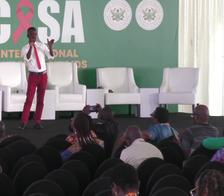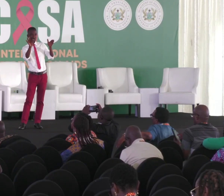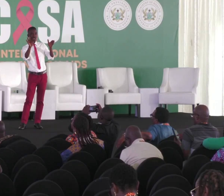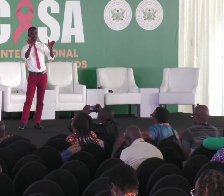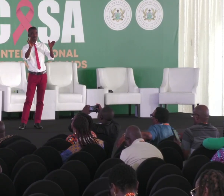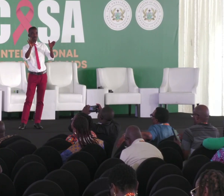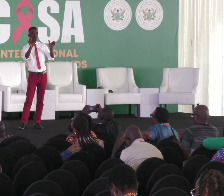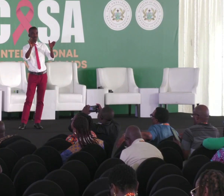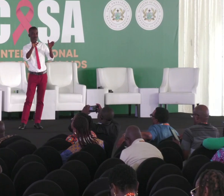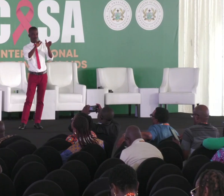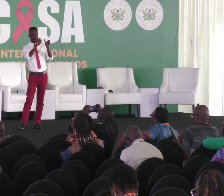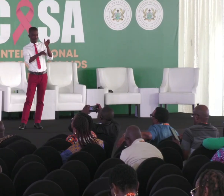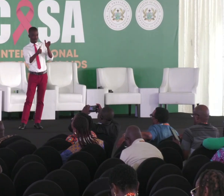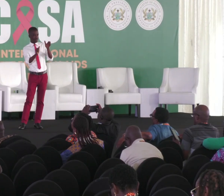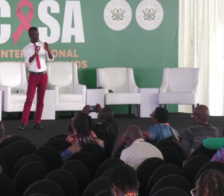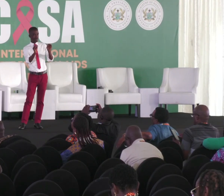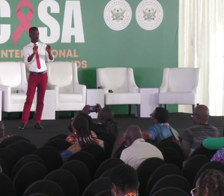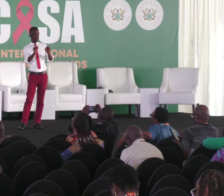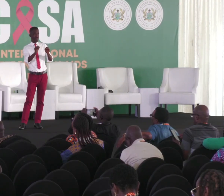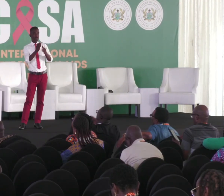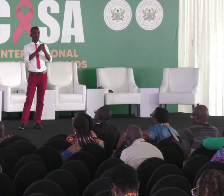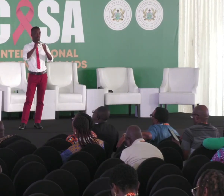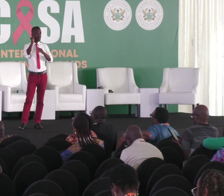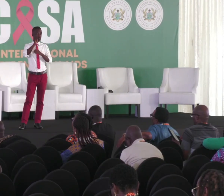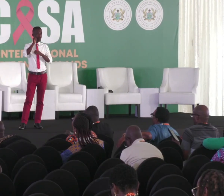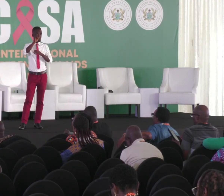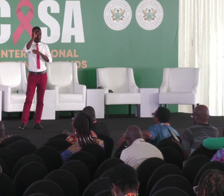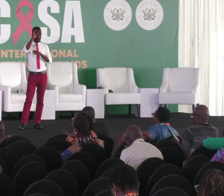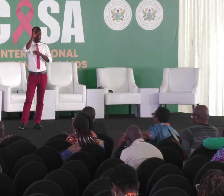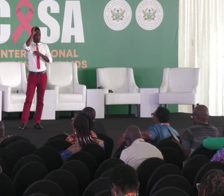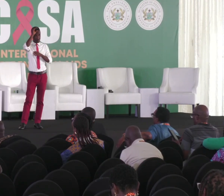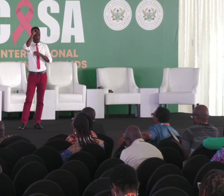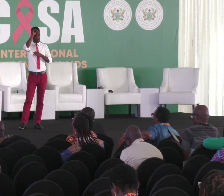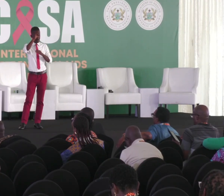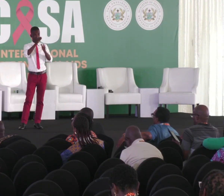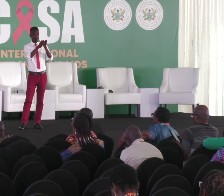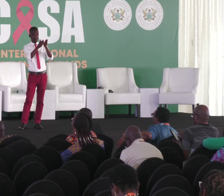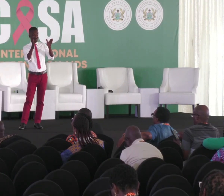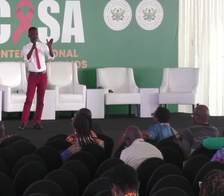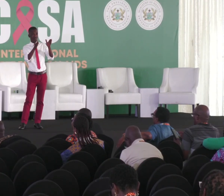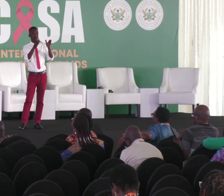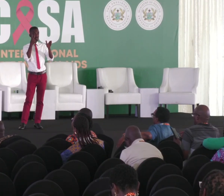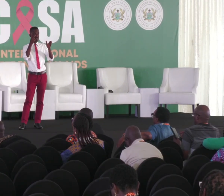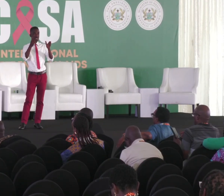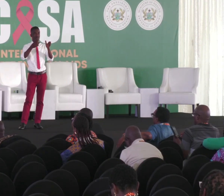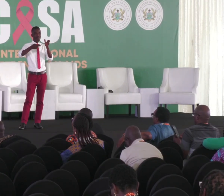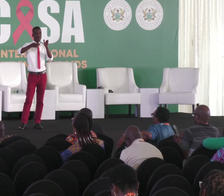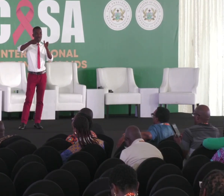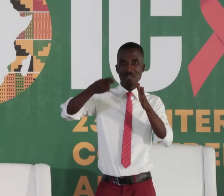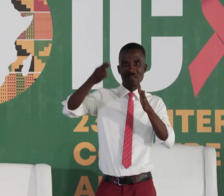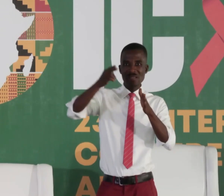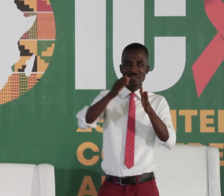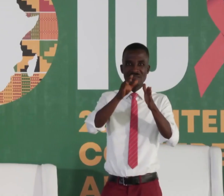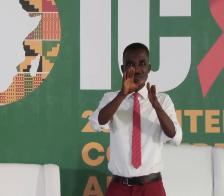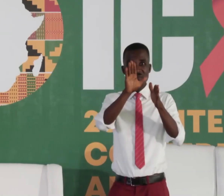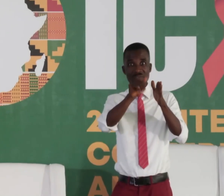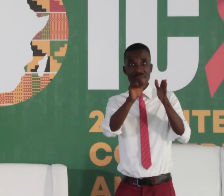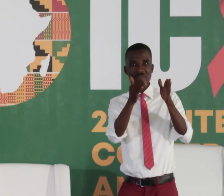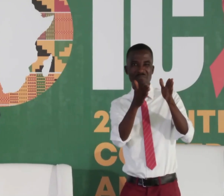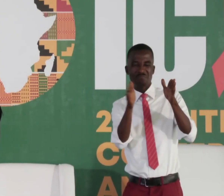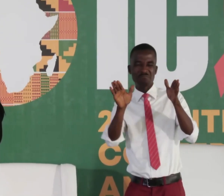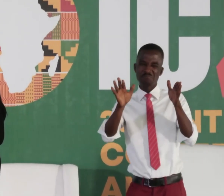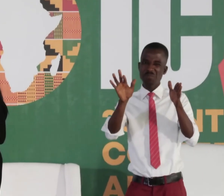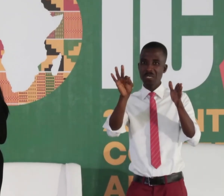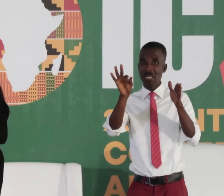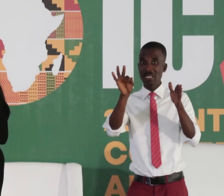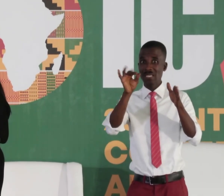down to less than 10. And also amongst the male is 20, 24, although we see it spiking around the 15 to